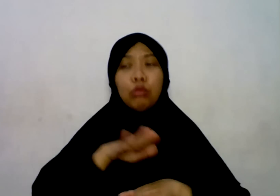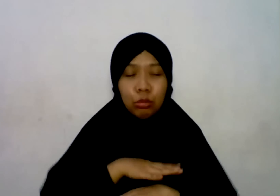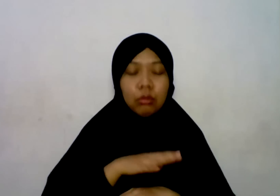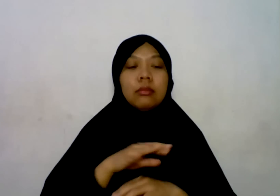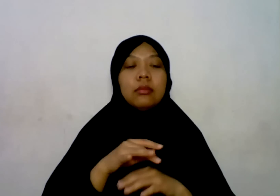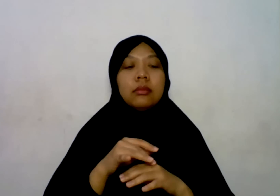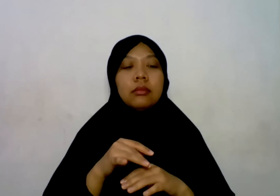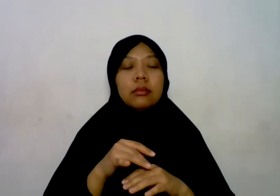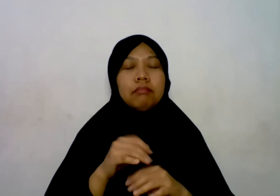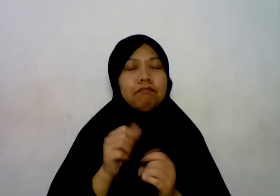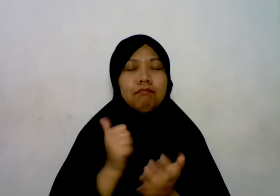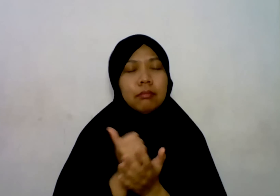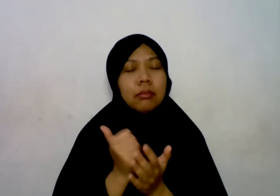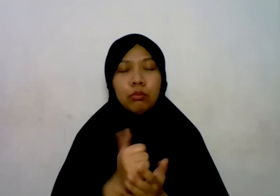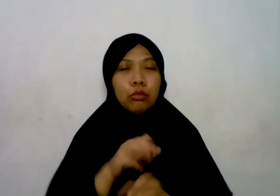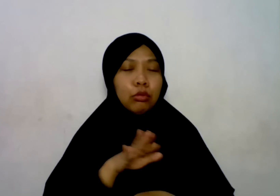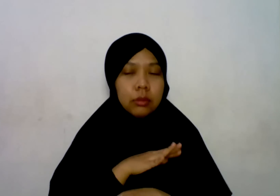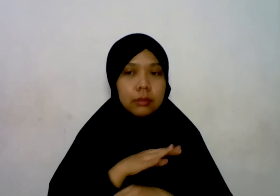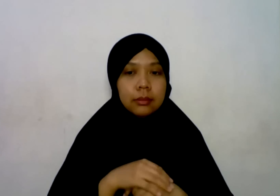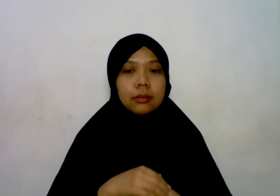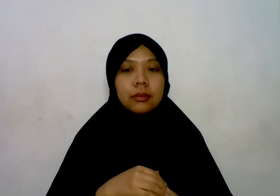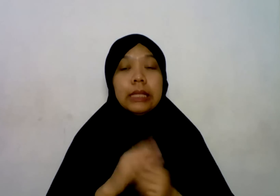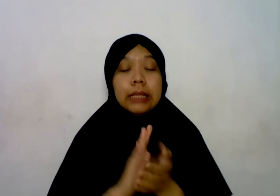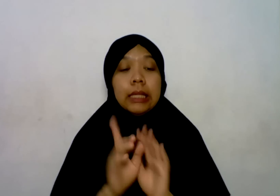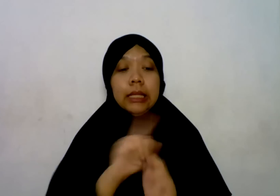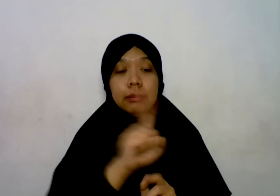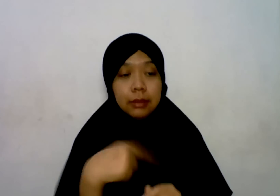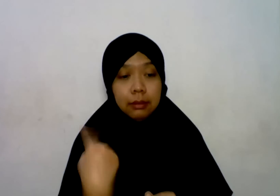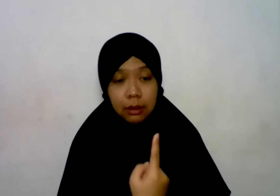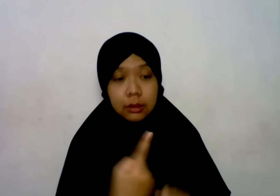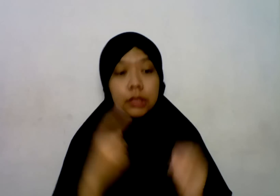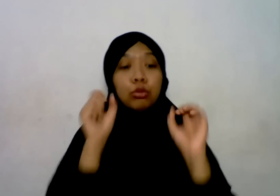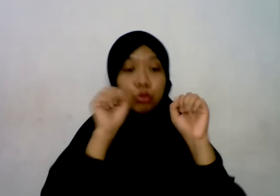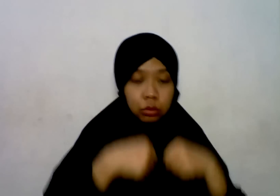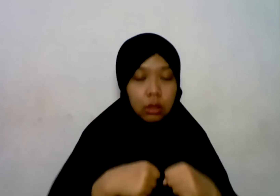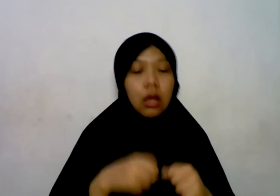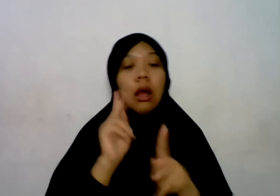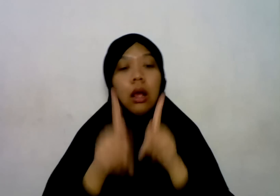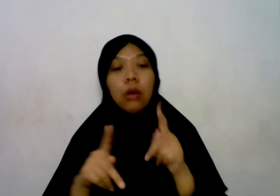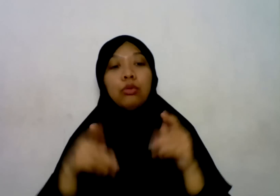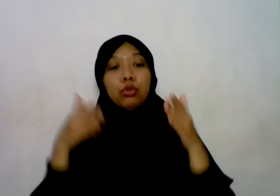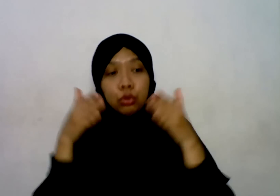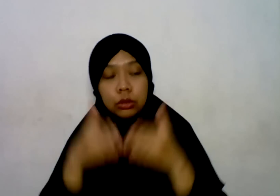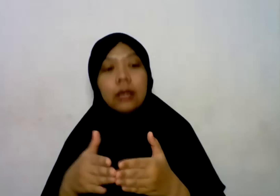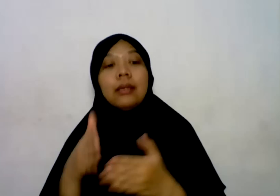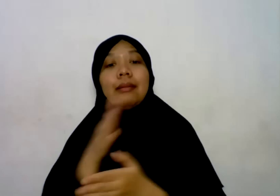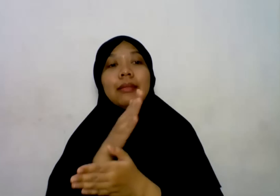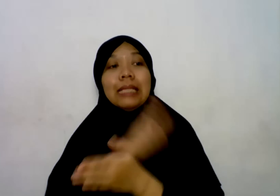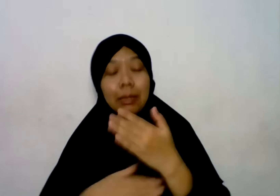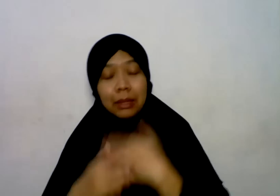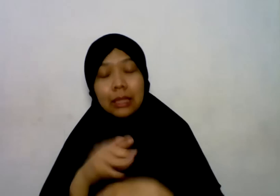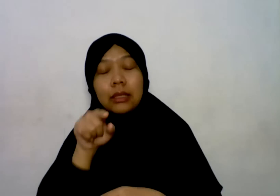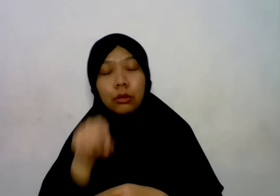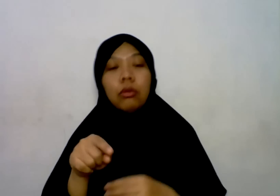comprehensively. Therefore, I agree that disability studies program in Brawijaya is based on the human rights approach and social